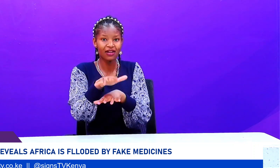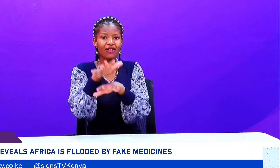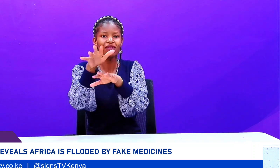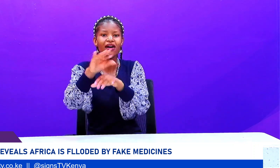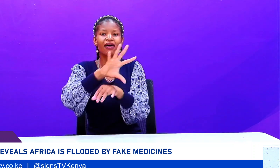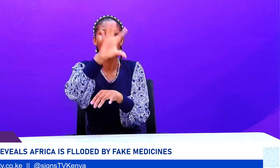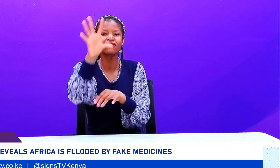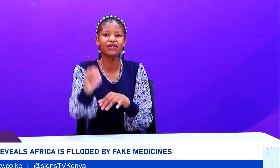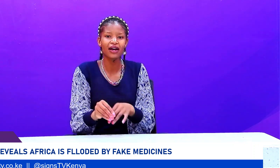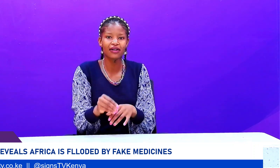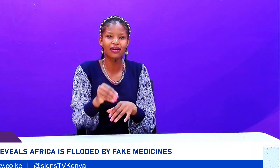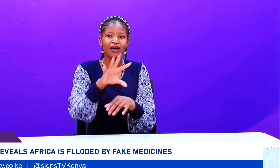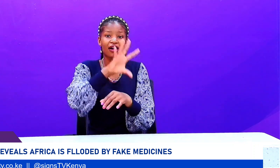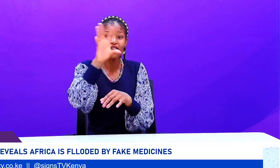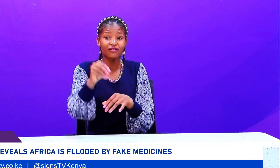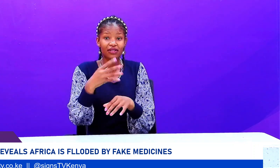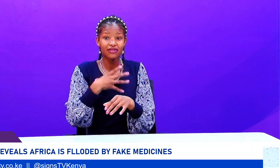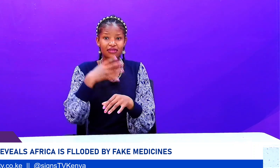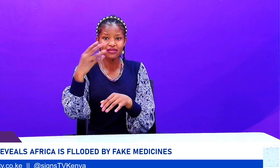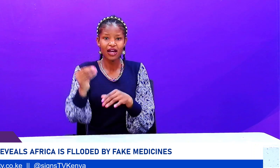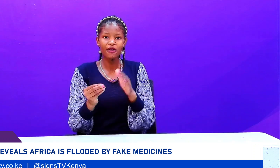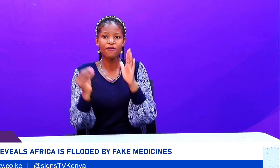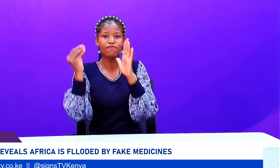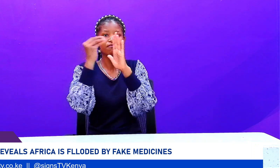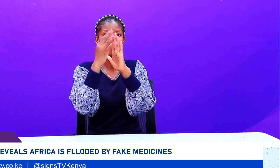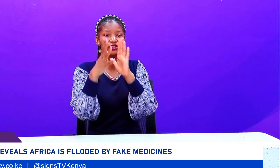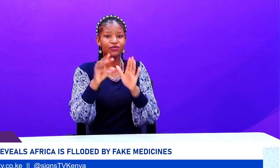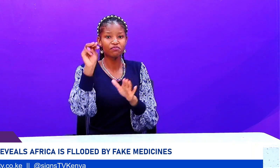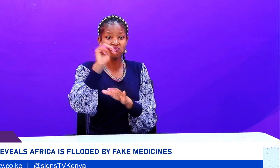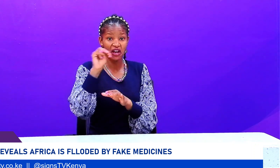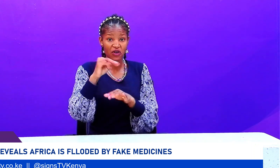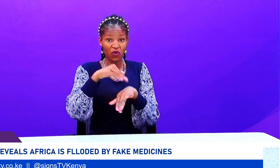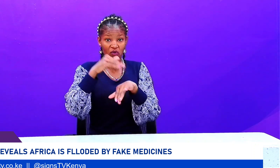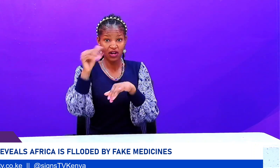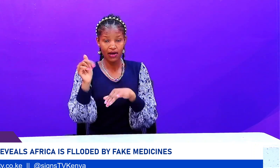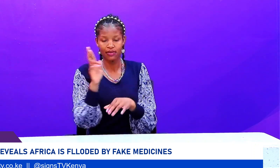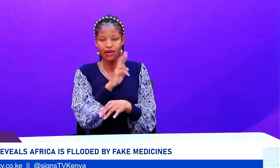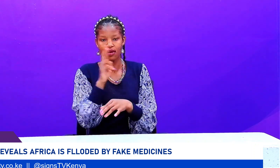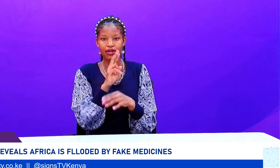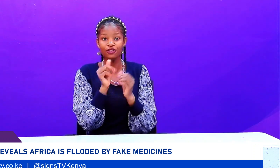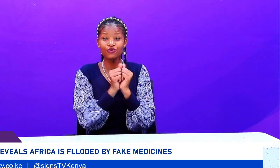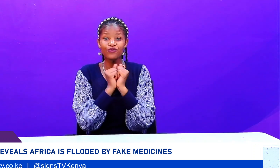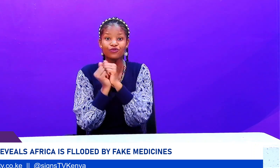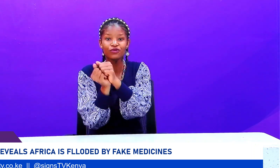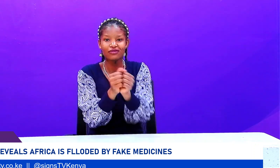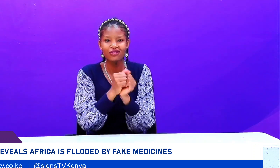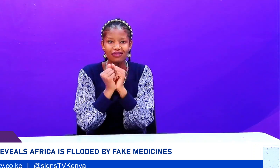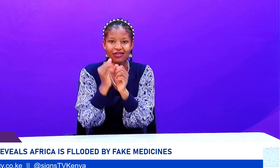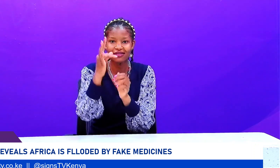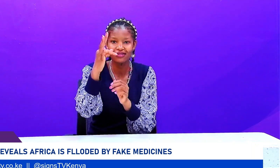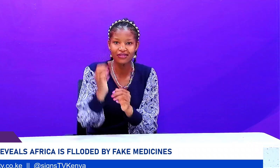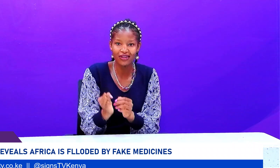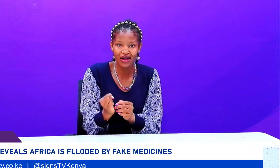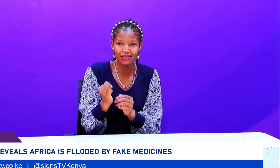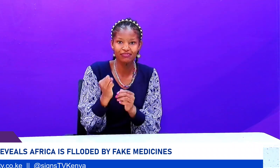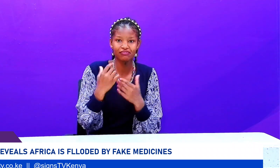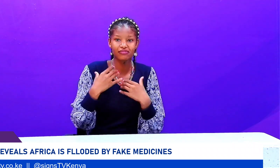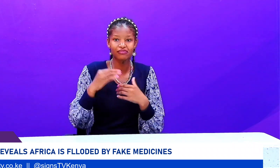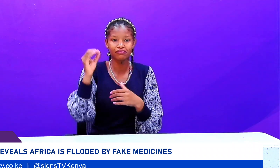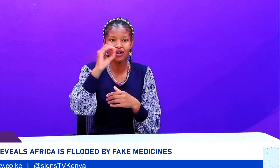It is reported that fake medicines are flooding the African markets and putting millions at risk, with up to 30%